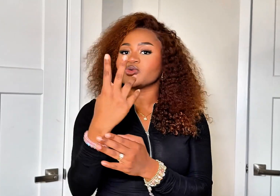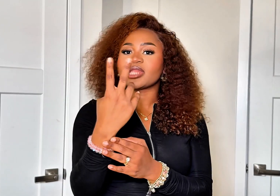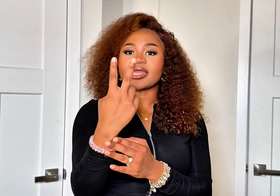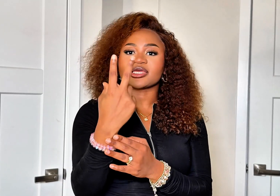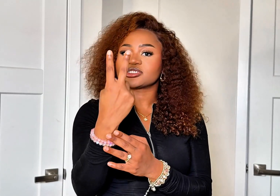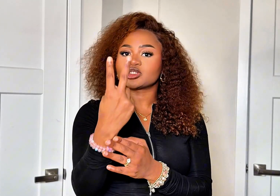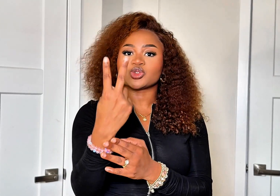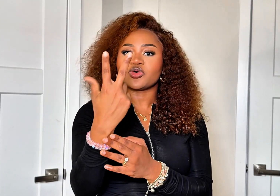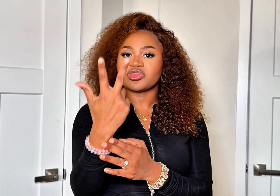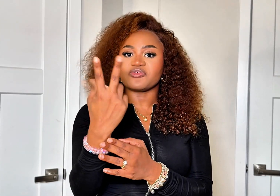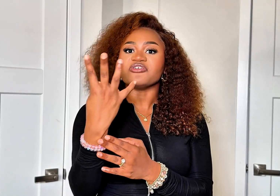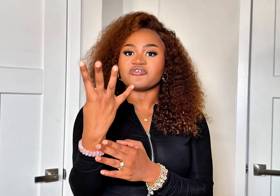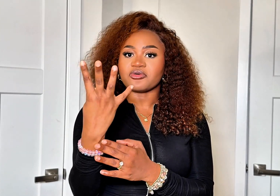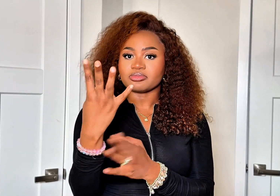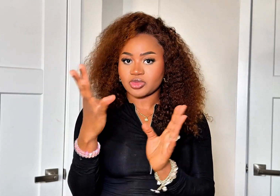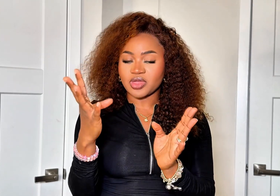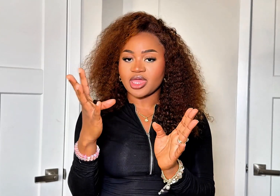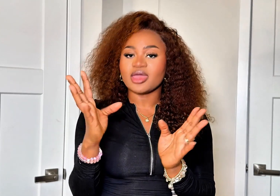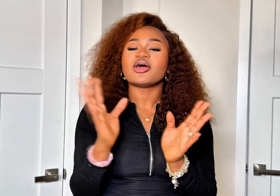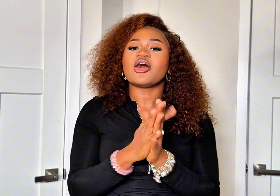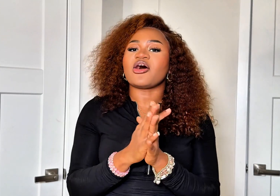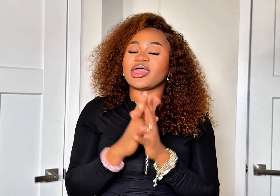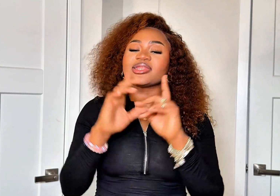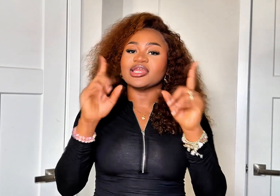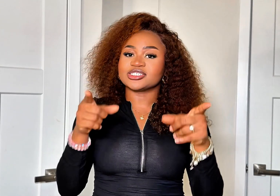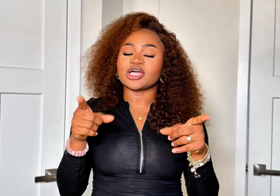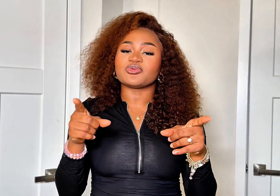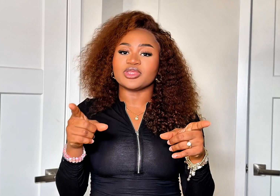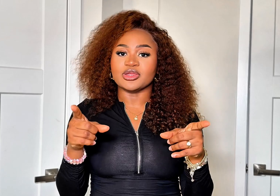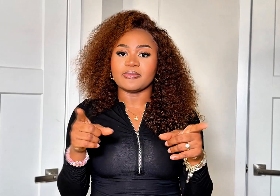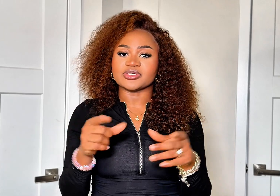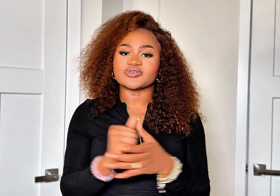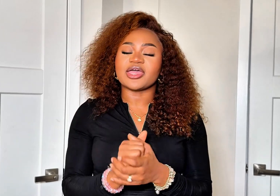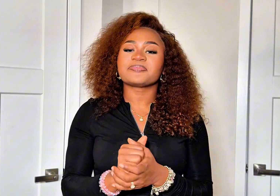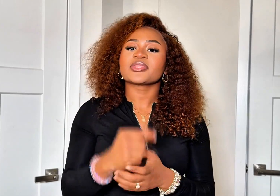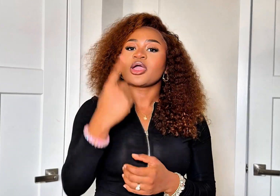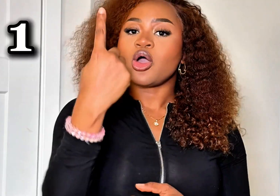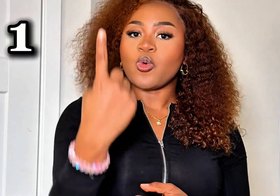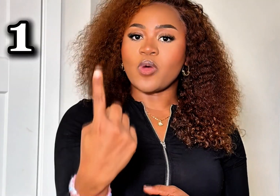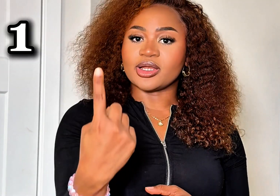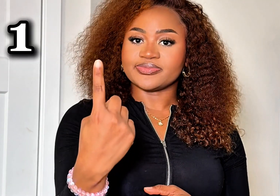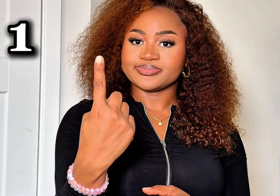like this. 234. Okay? Alright, let's start with the numbers, right? 1,